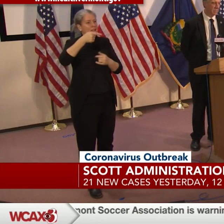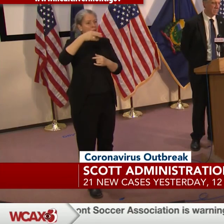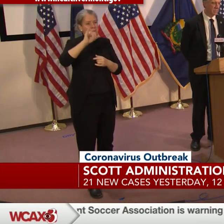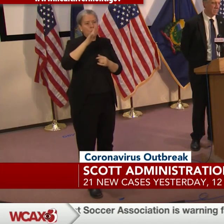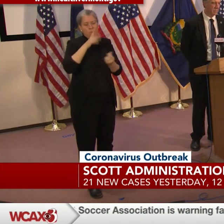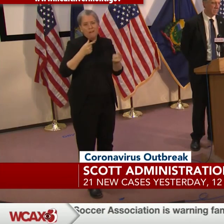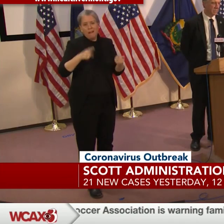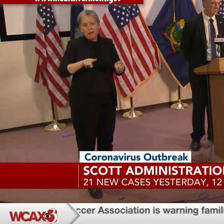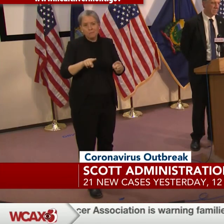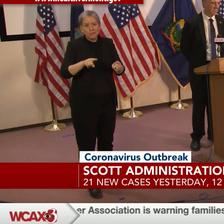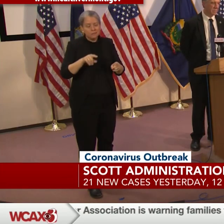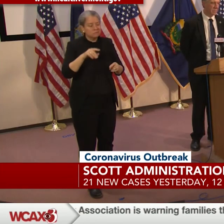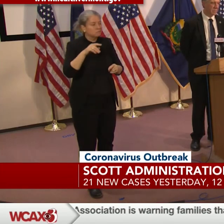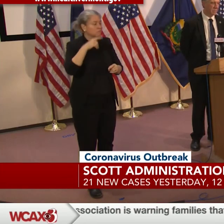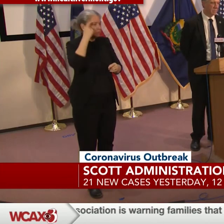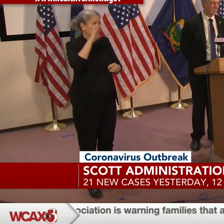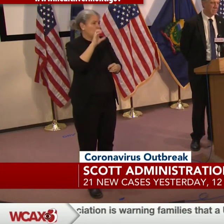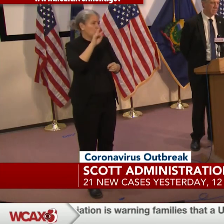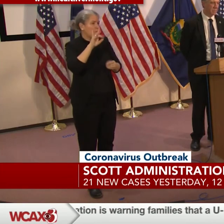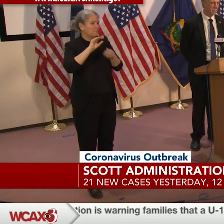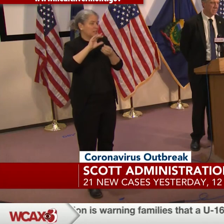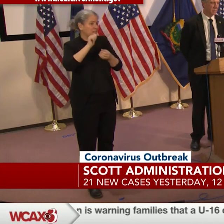with this particular virus. All right.